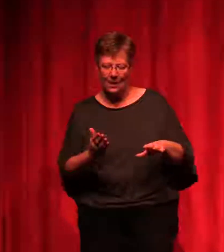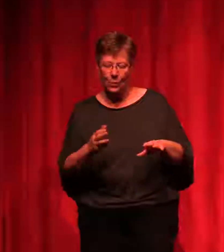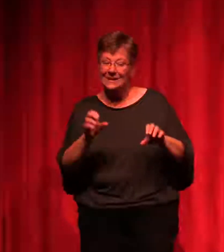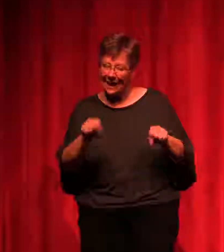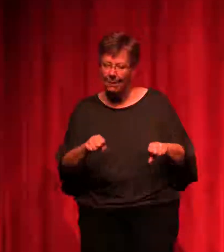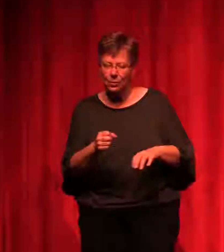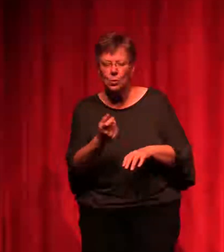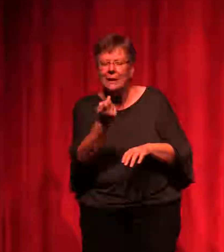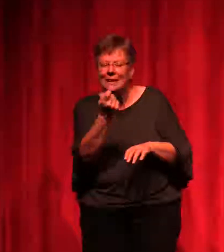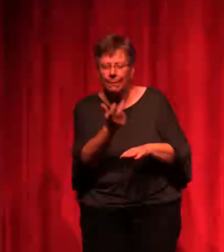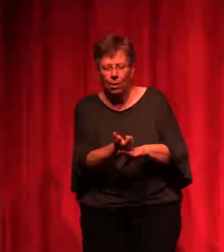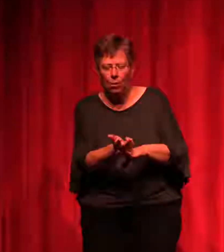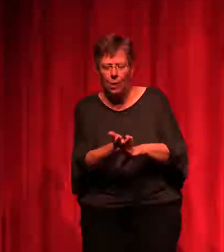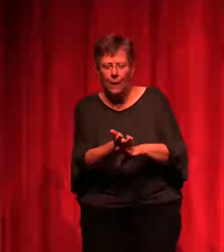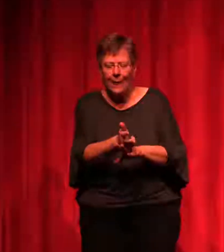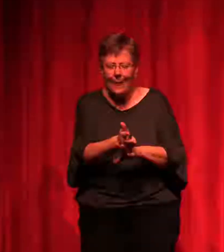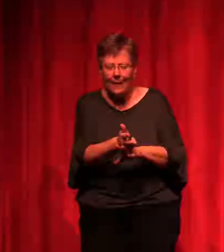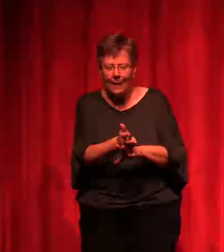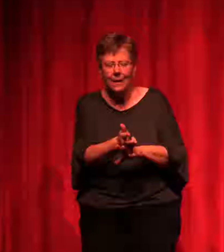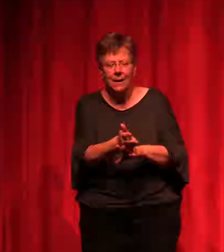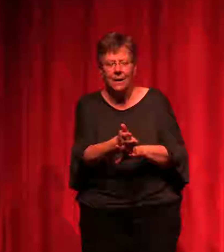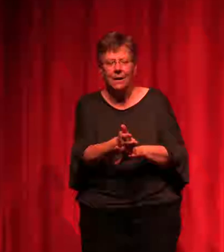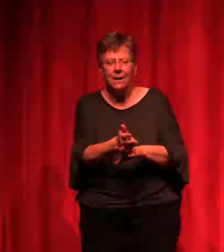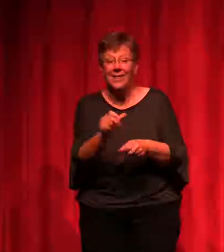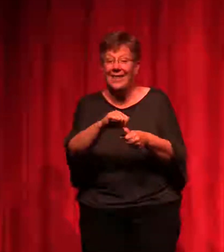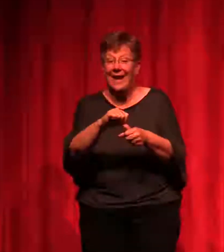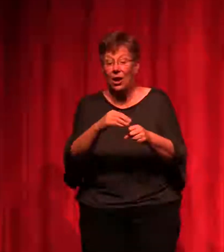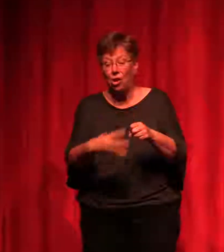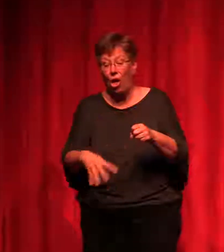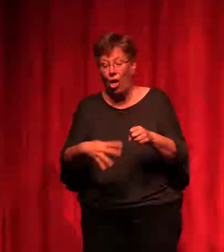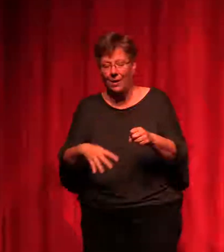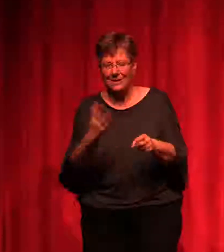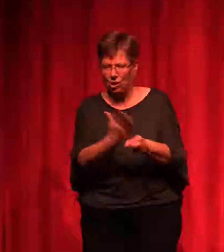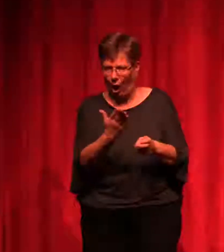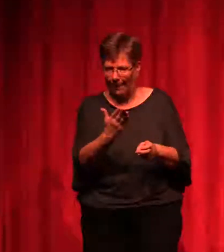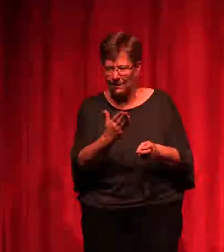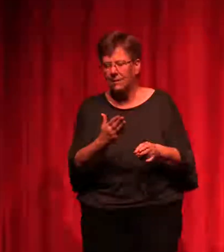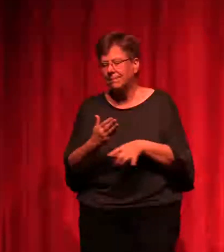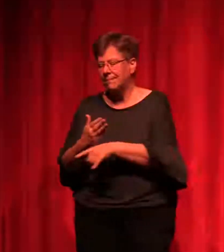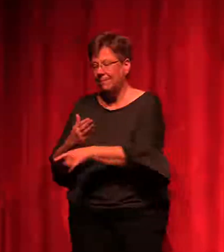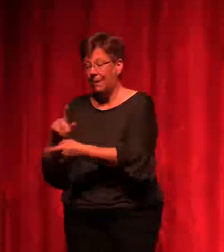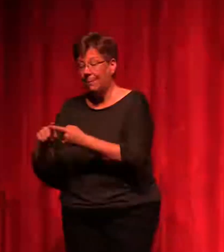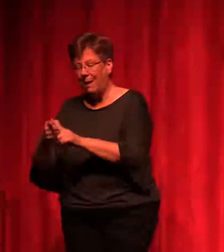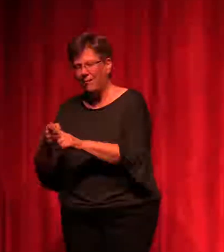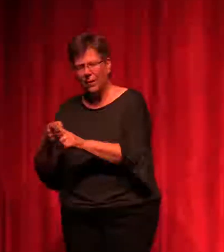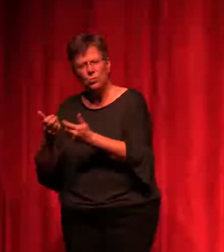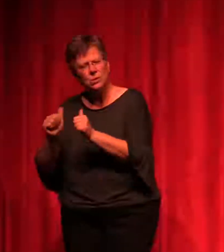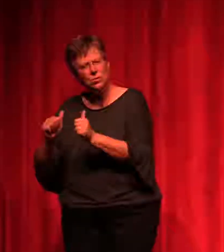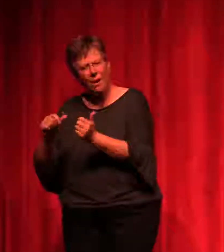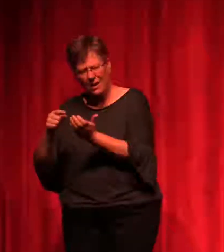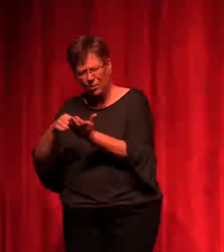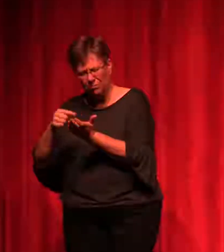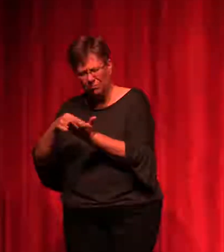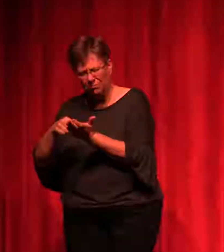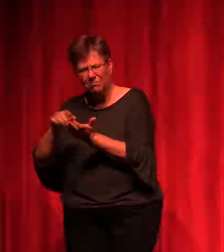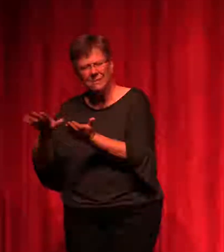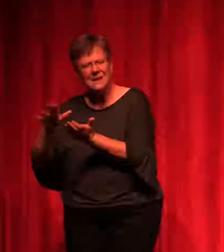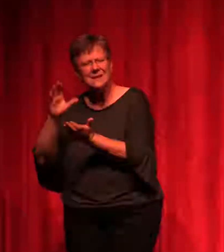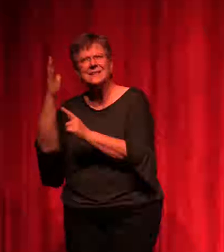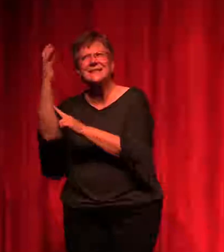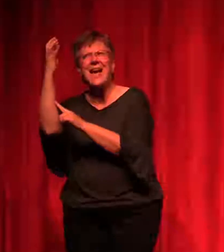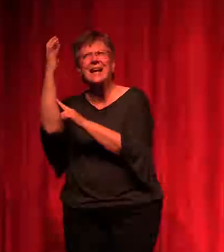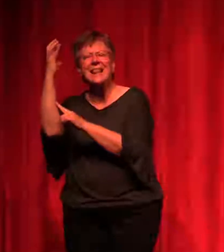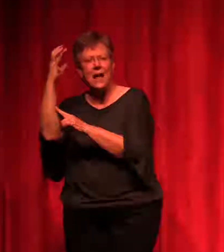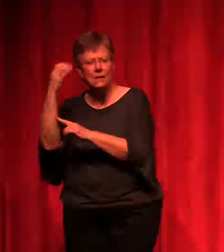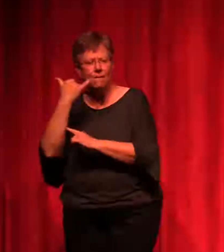Greg, and I sit there and he says, "I can't get anything on the satellite phone." And so he gives it to